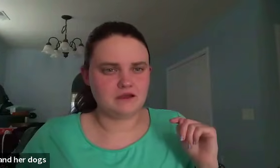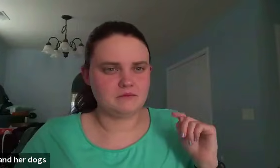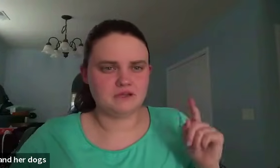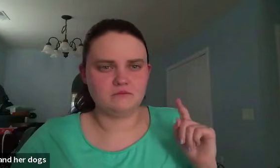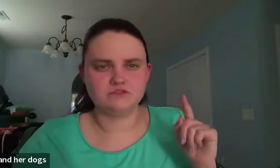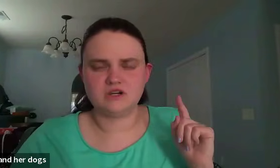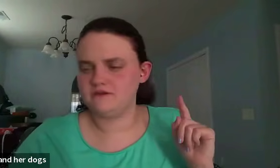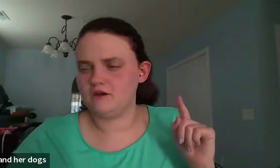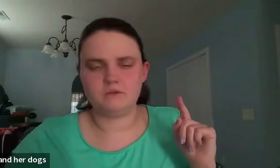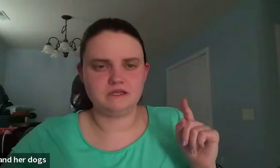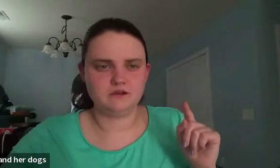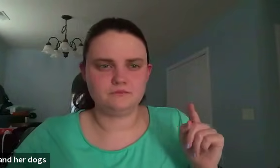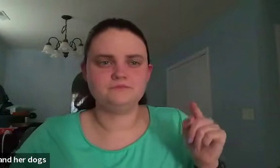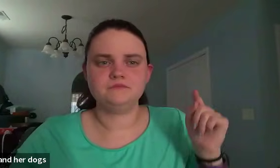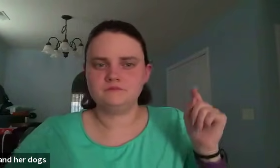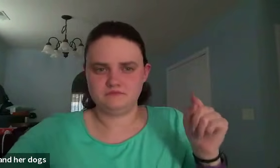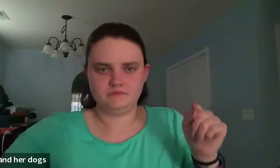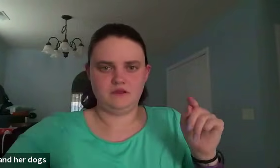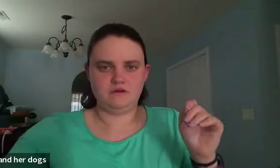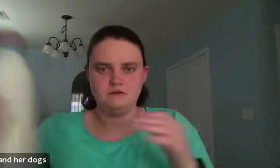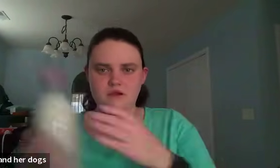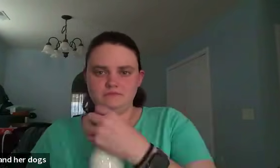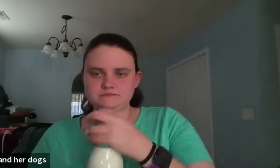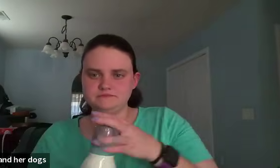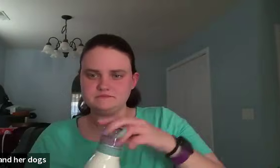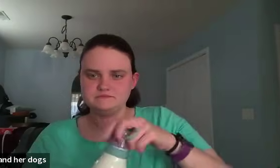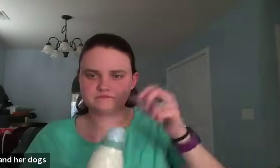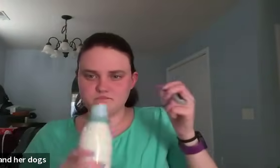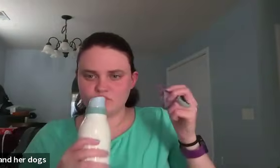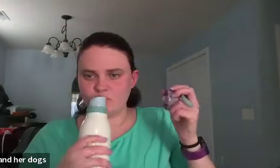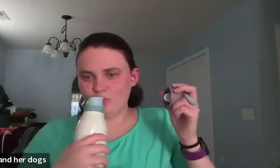Maybe a bit. We'll try to figure out what we can do. Okay.